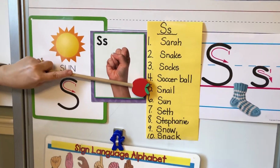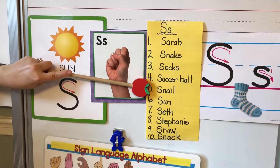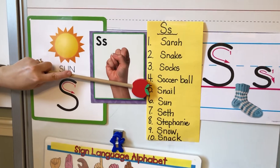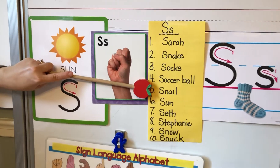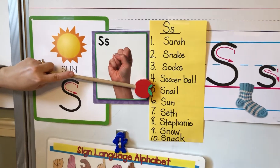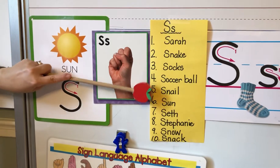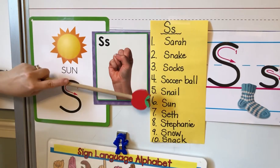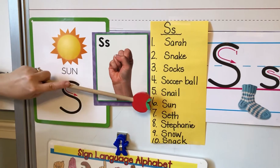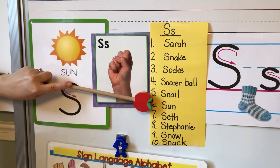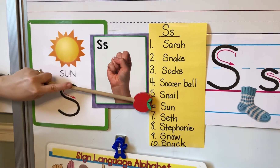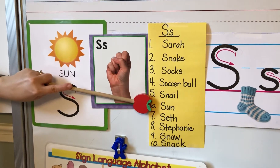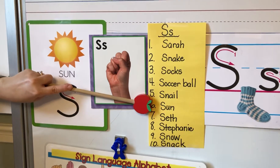snail,